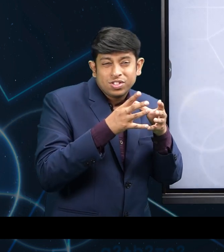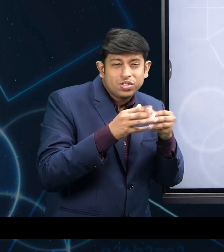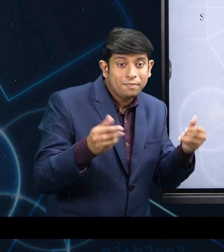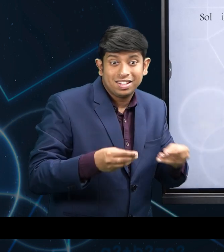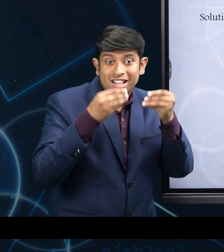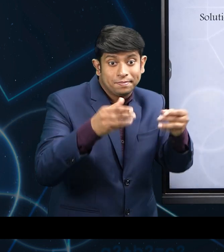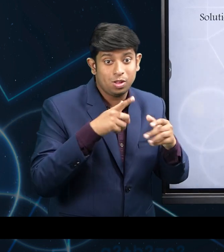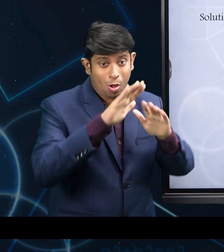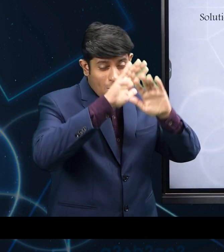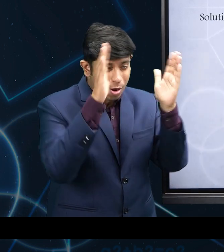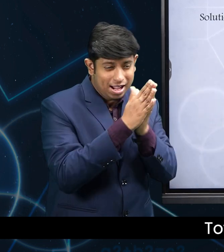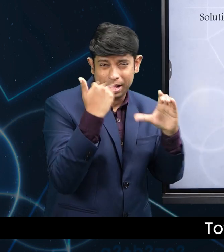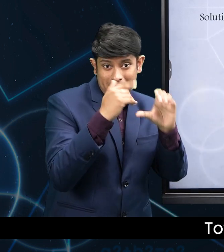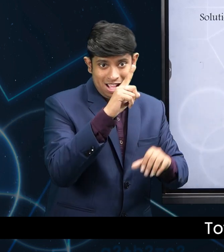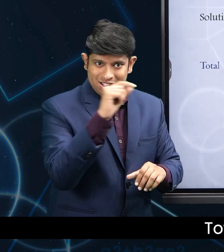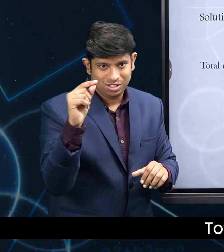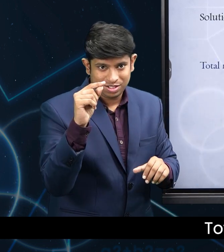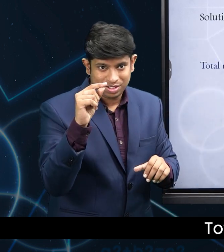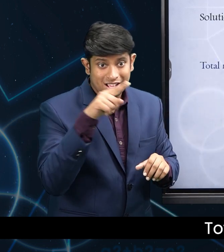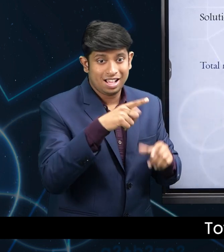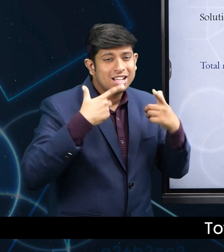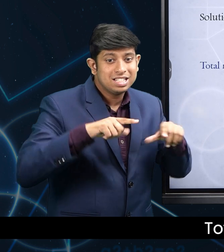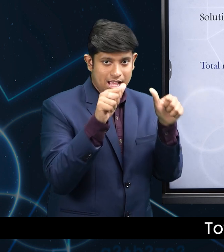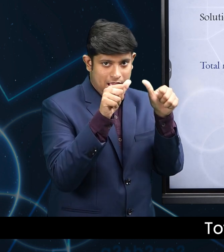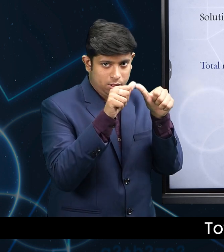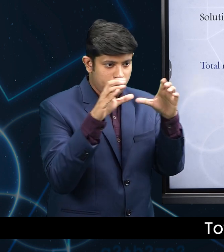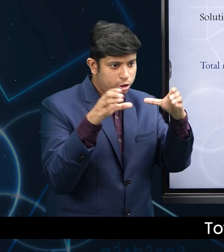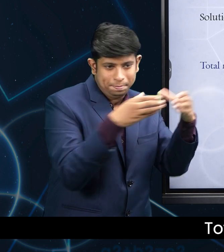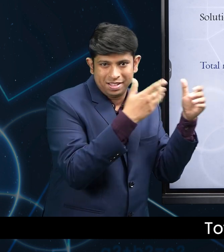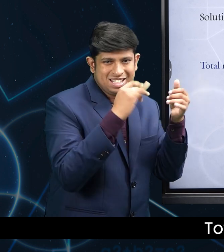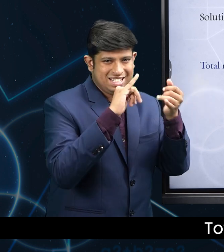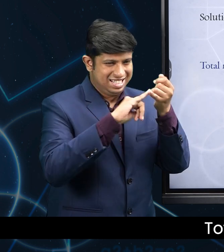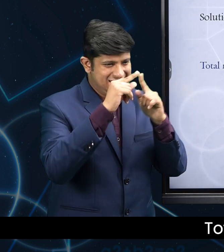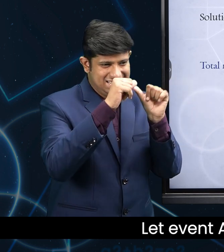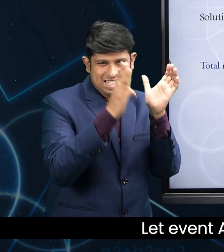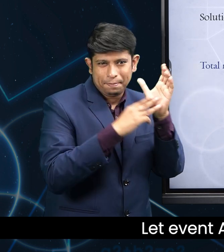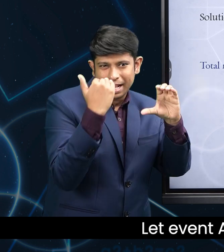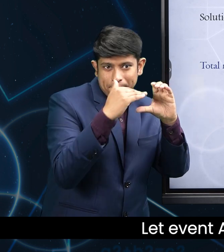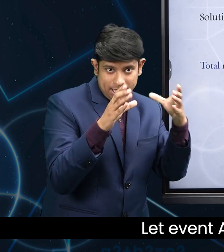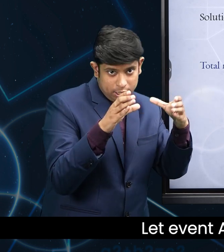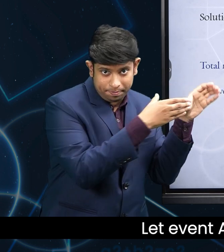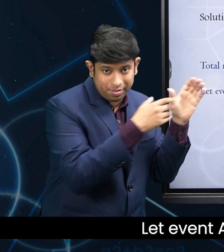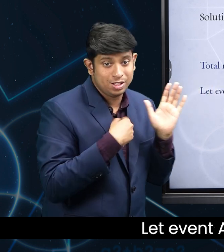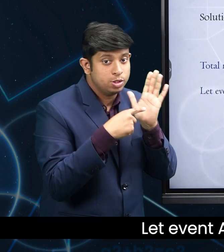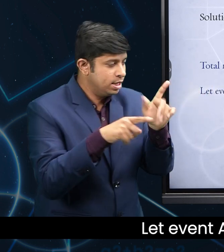Solution. Given total number of mails is equal to 100. Let event A be getting the spam